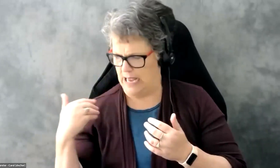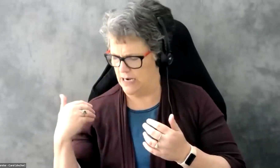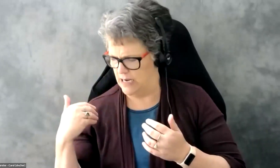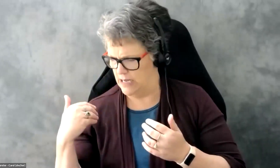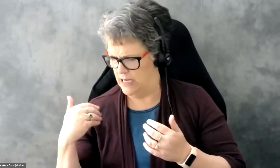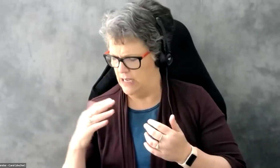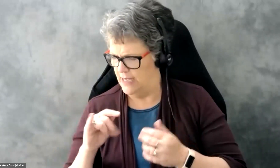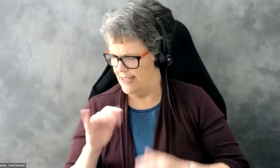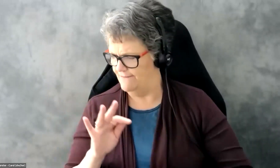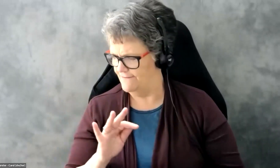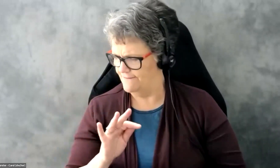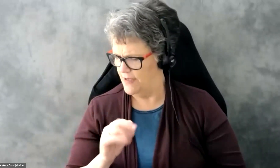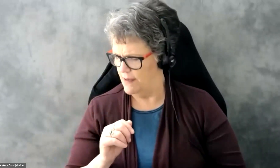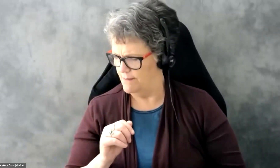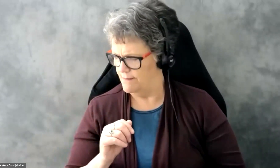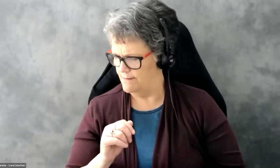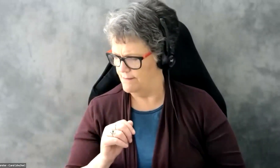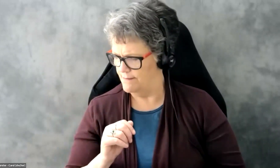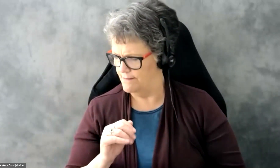whether or not the